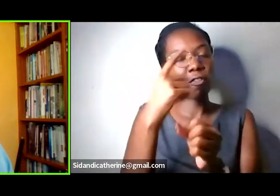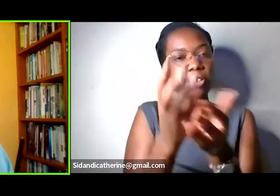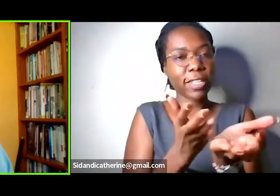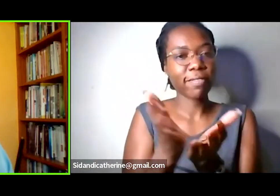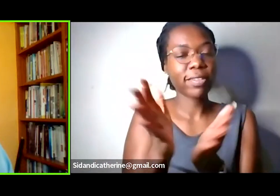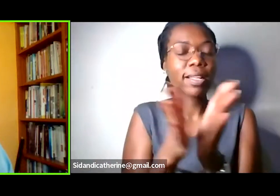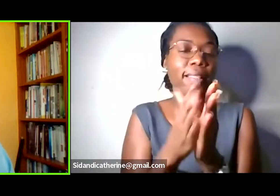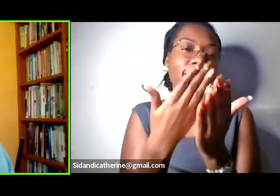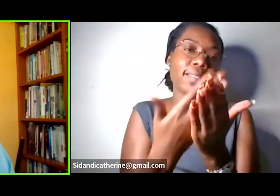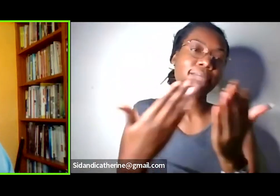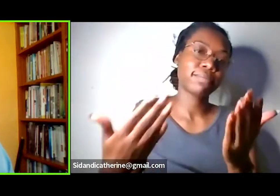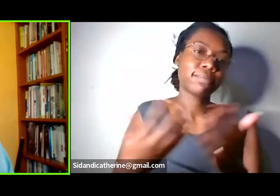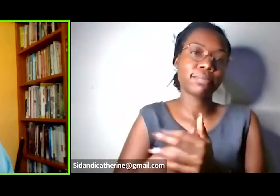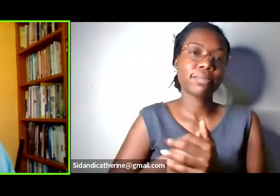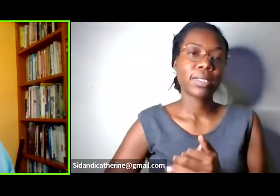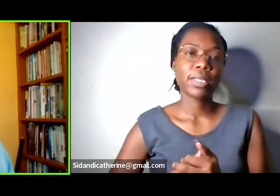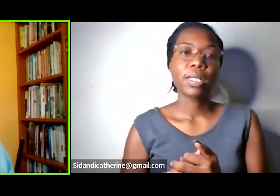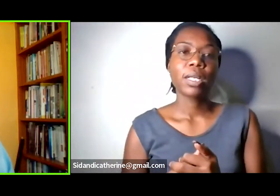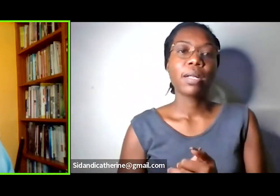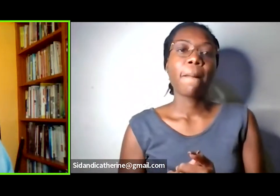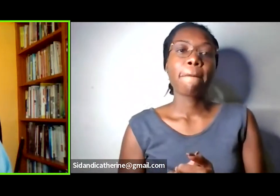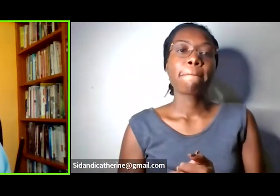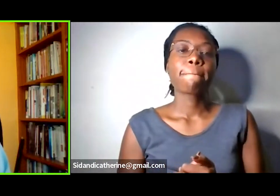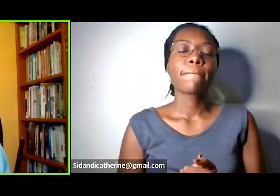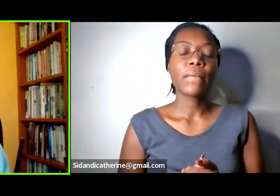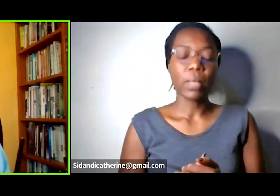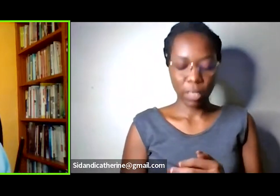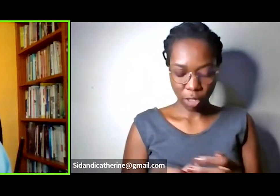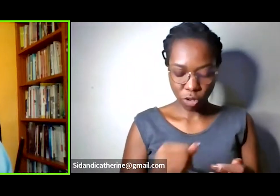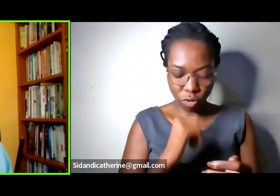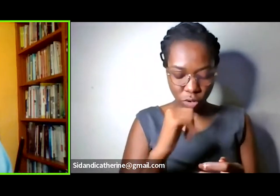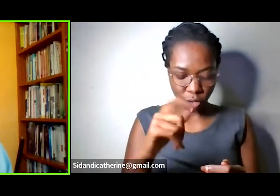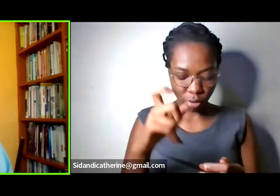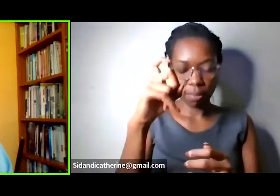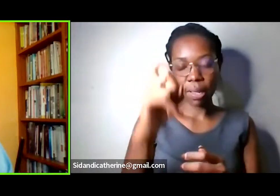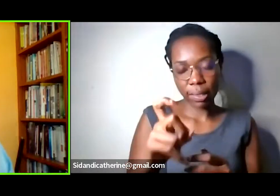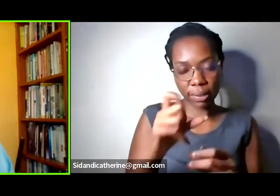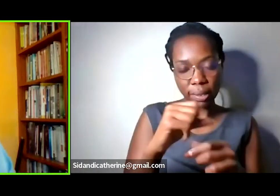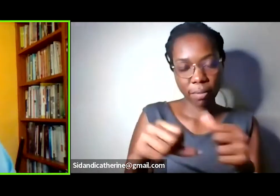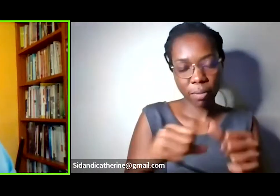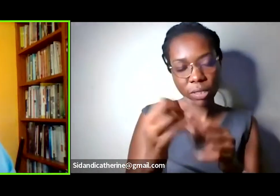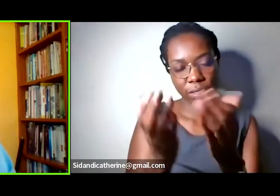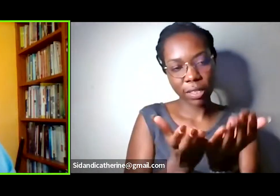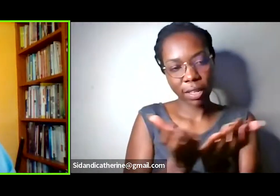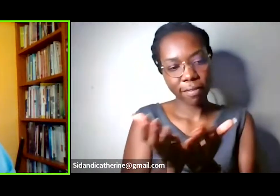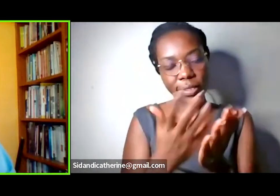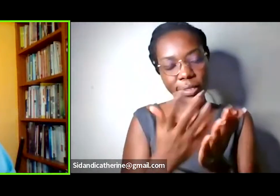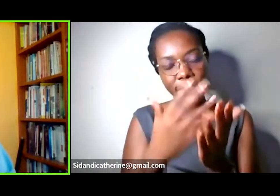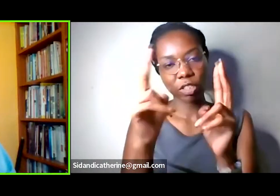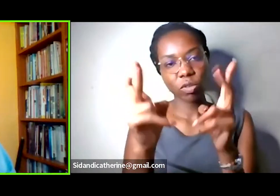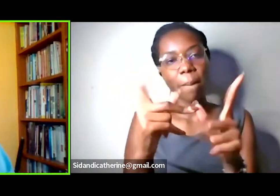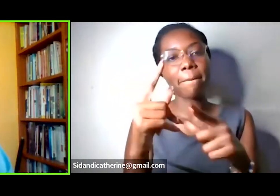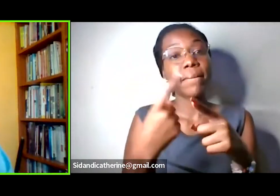you have to keep in mind there are two levels. So one of it is the